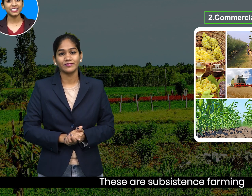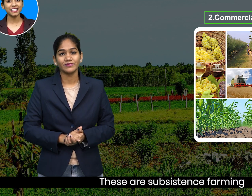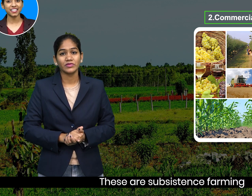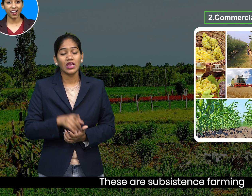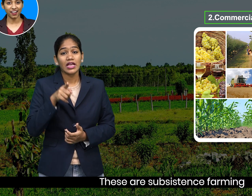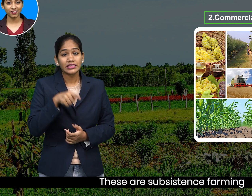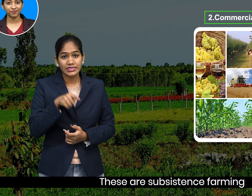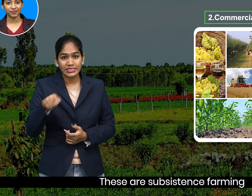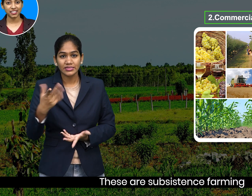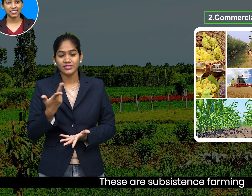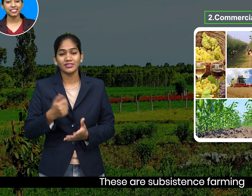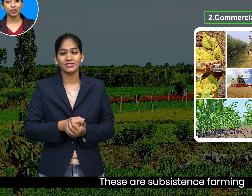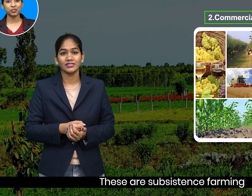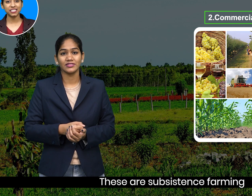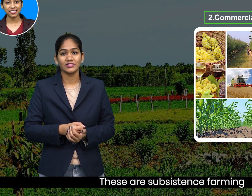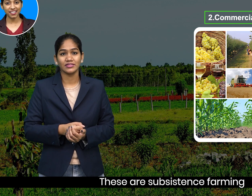These are